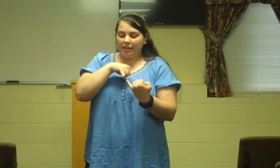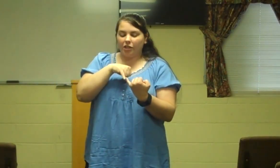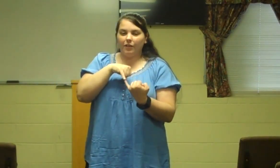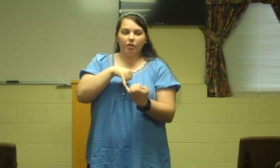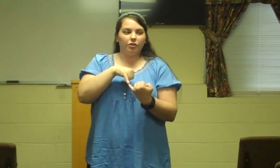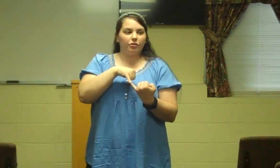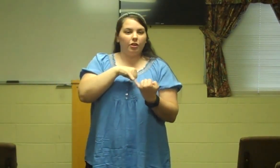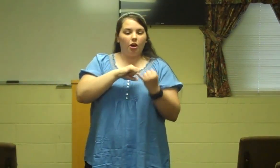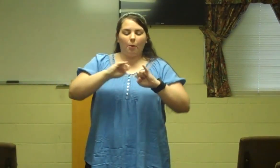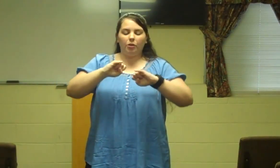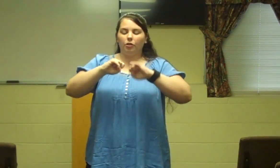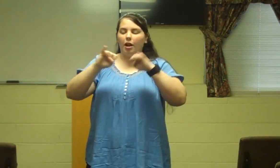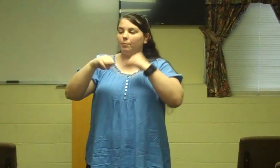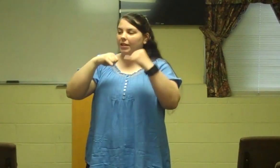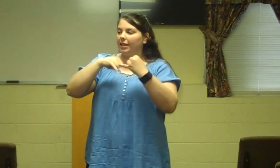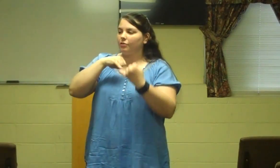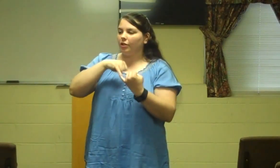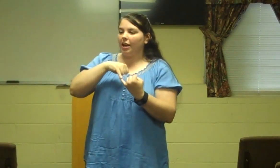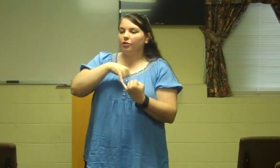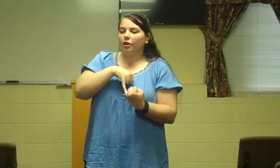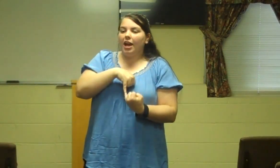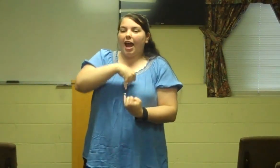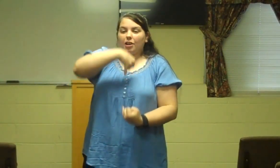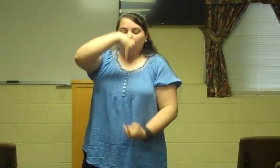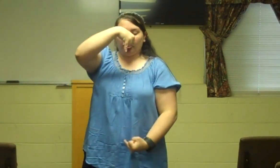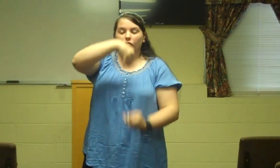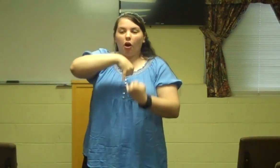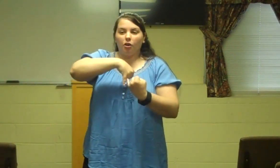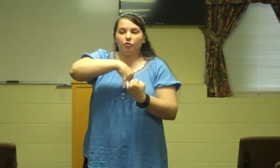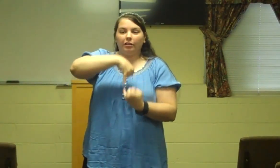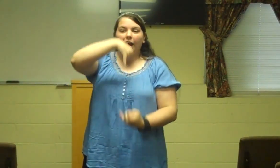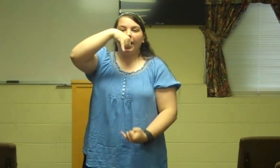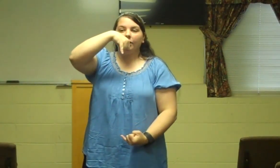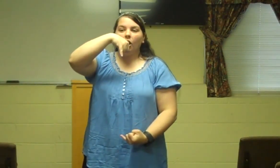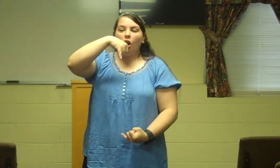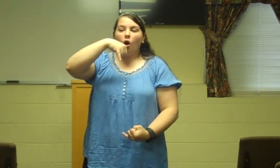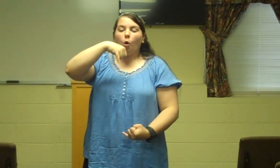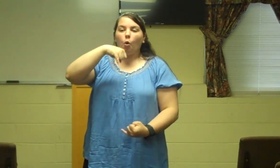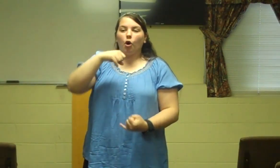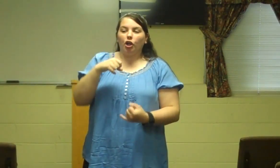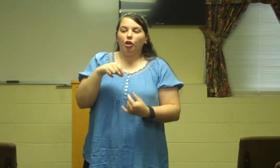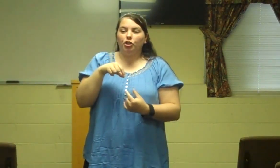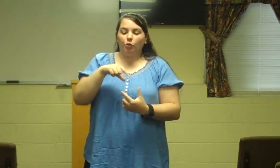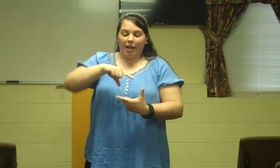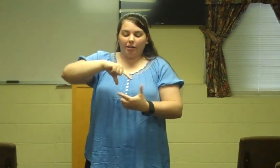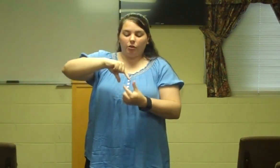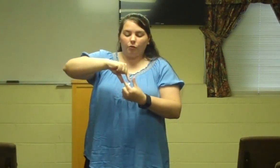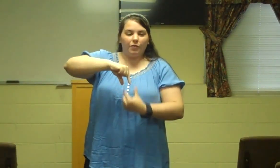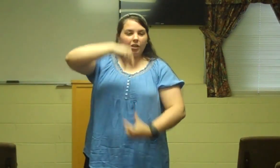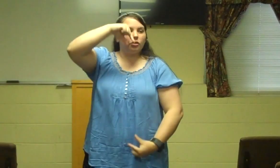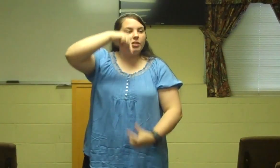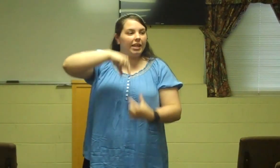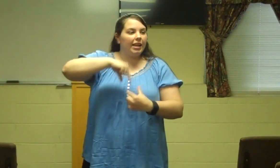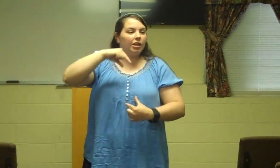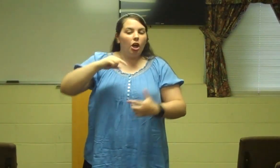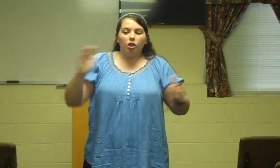index fingers, or your pinkies are together, and you're just going to draw a straight line. Or you could do like your fingers thin. You